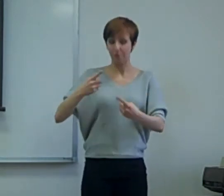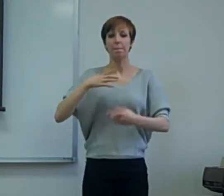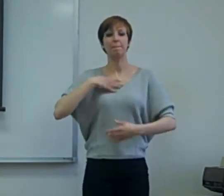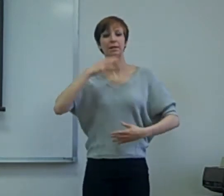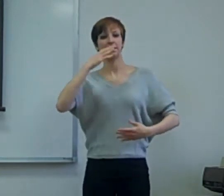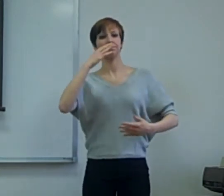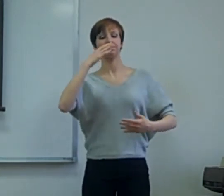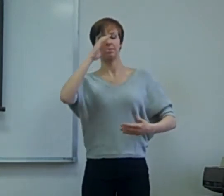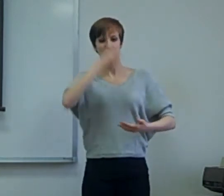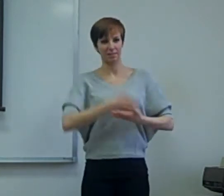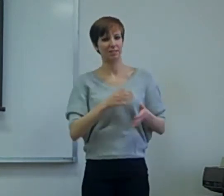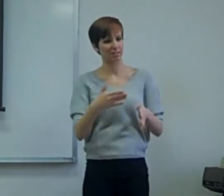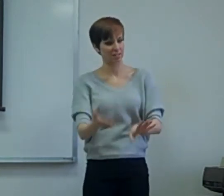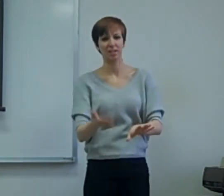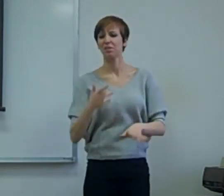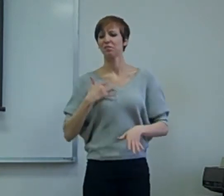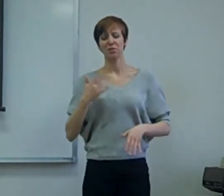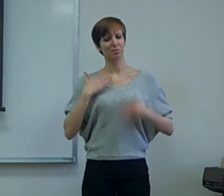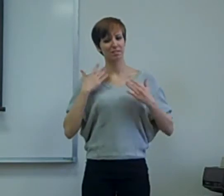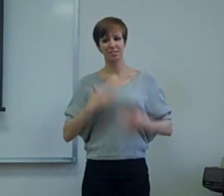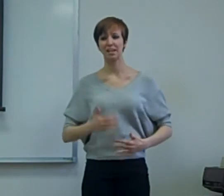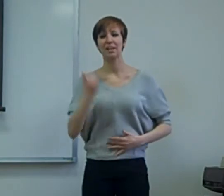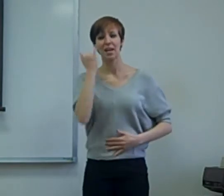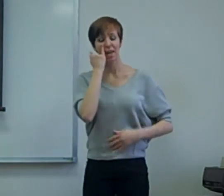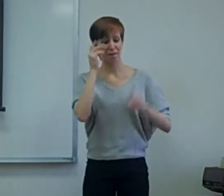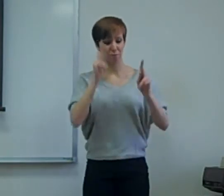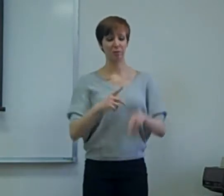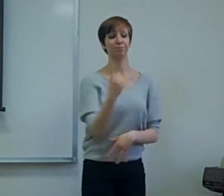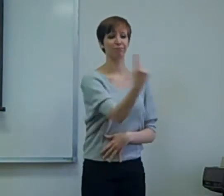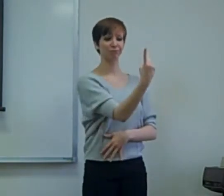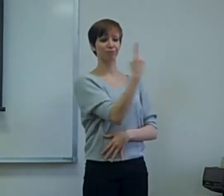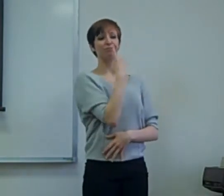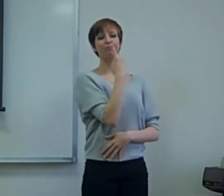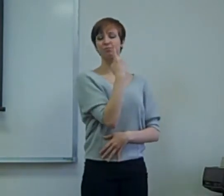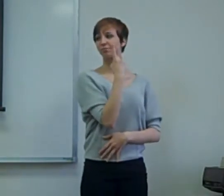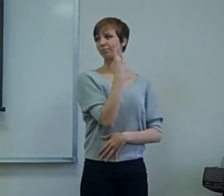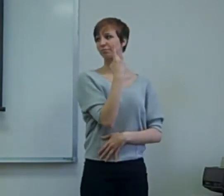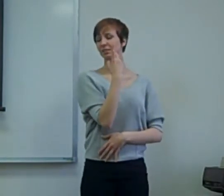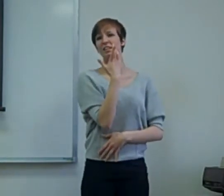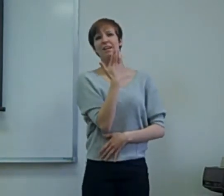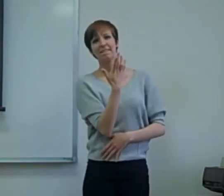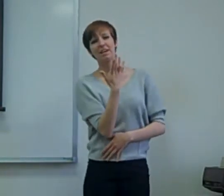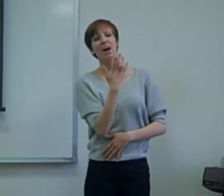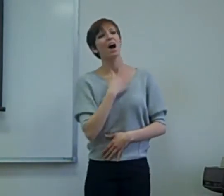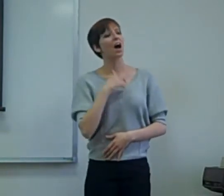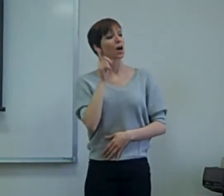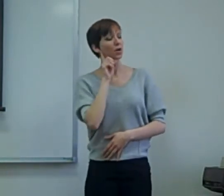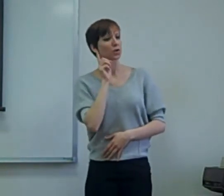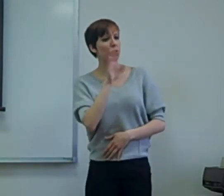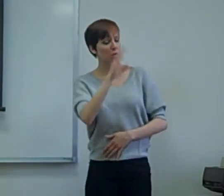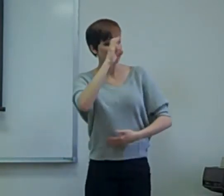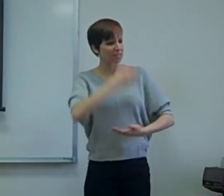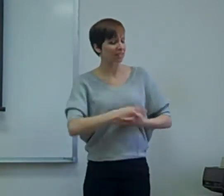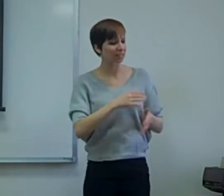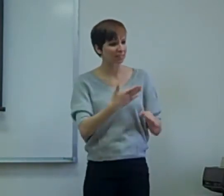But for someone just to walk up and say to me, like, I heard your son died. What was his